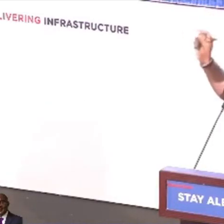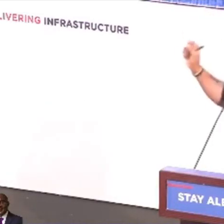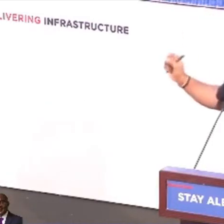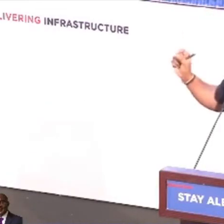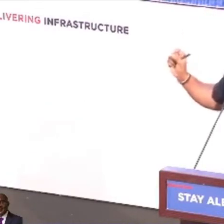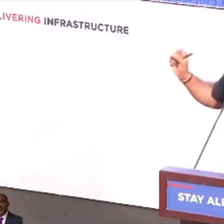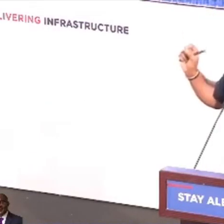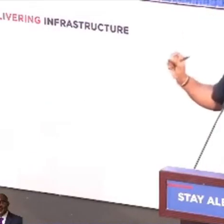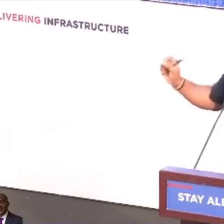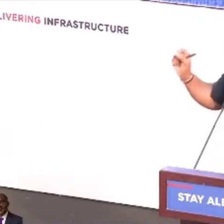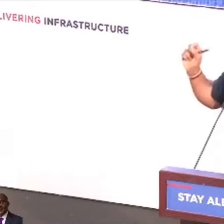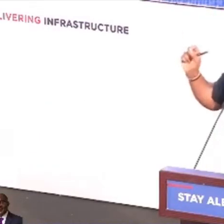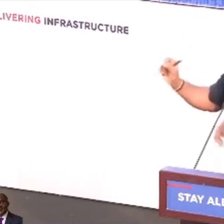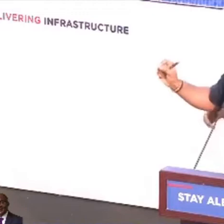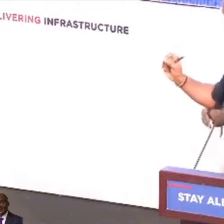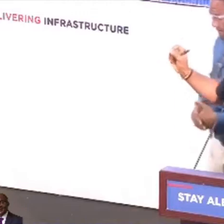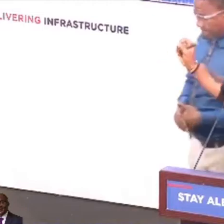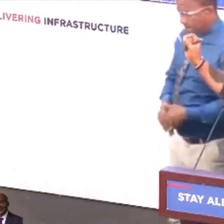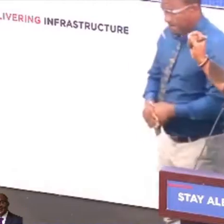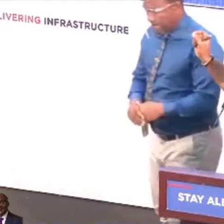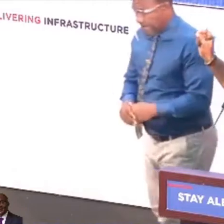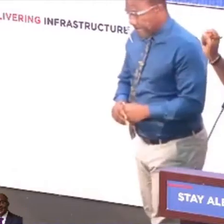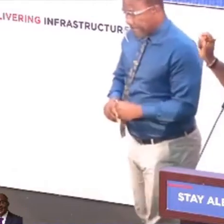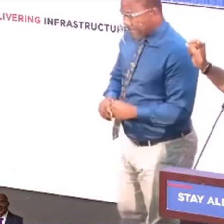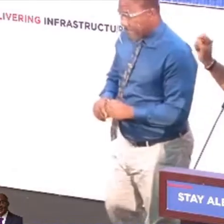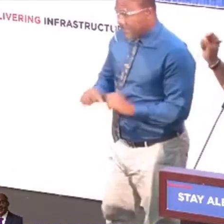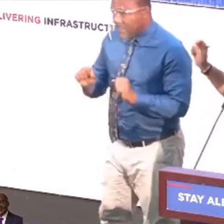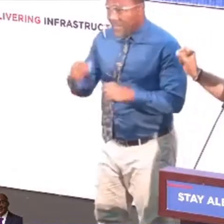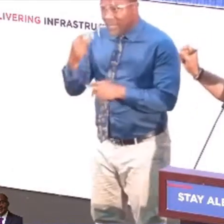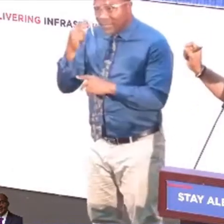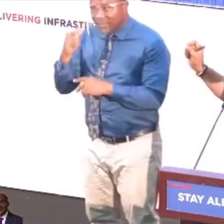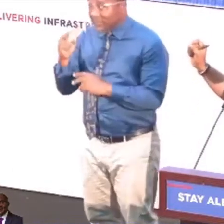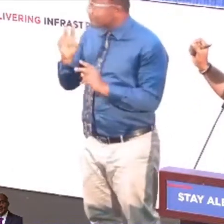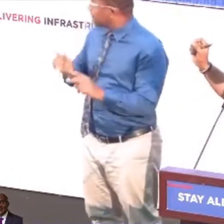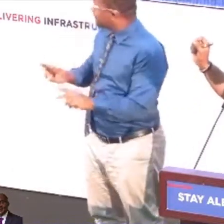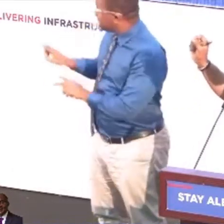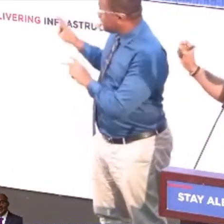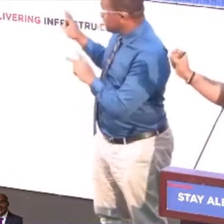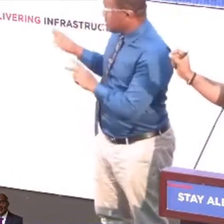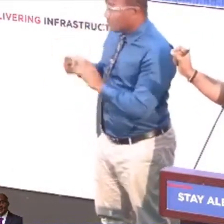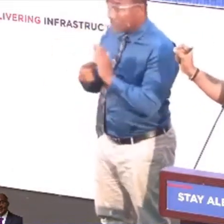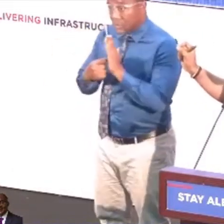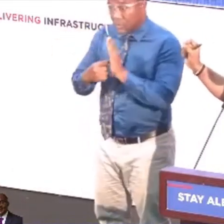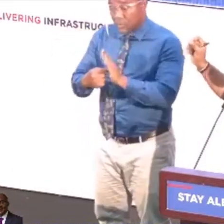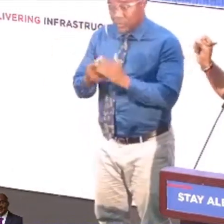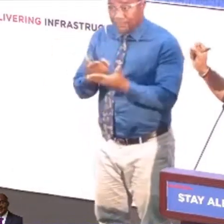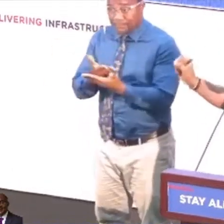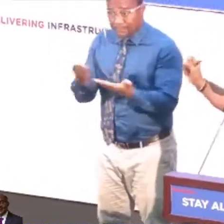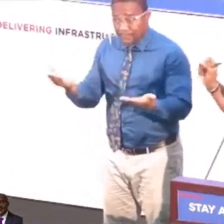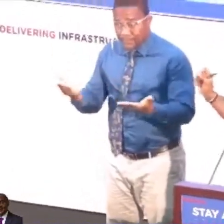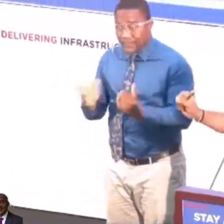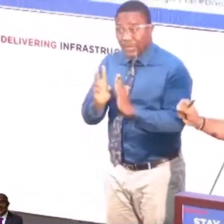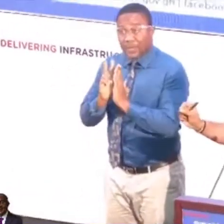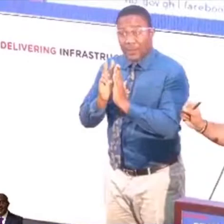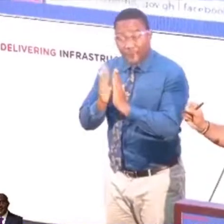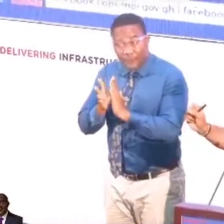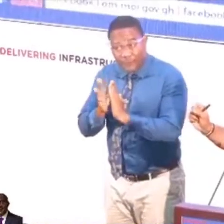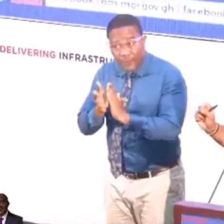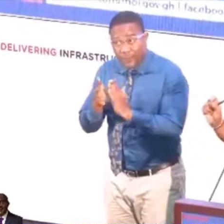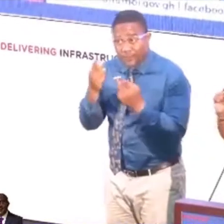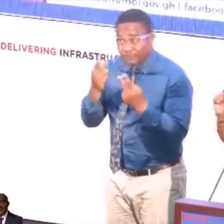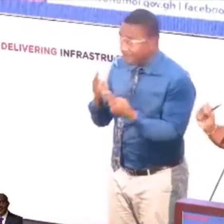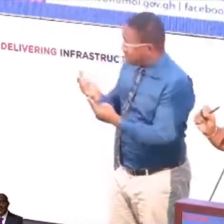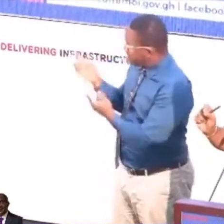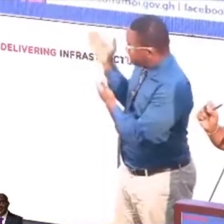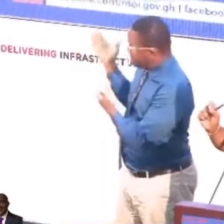what, just in a sneak view, we are about to show you. A video documentary